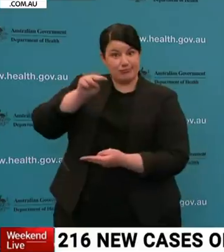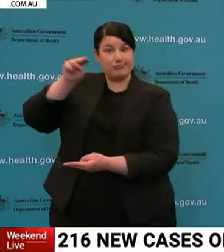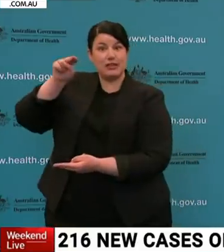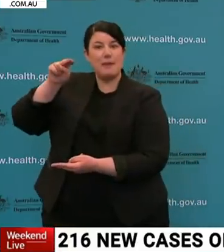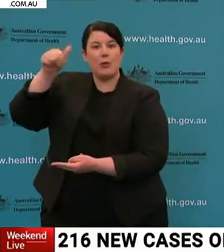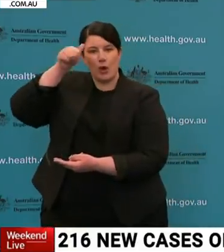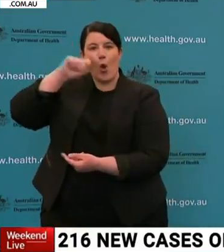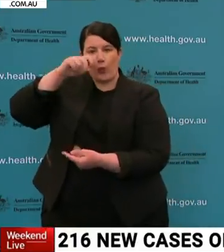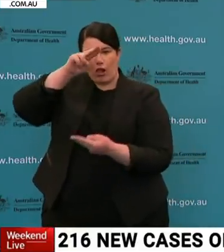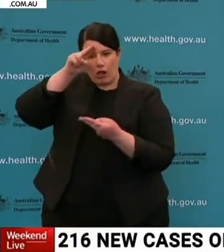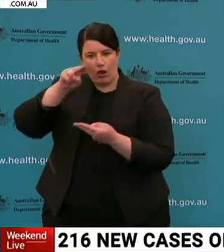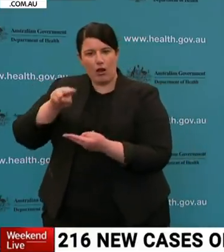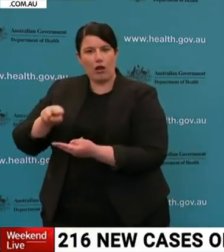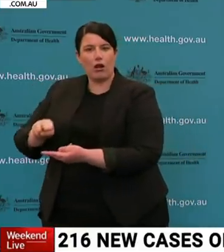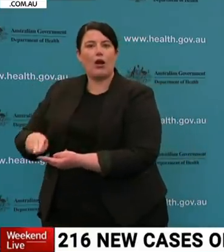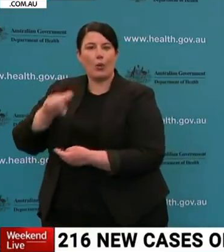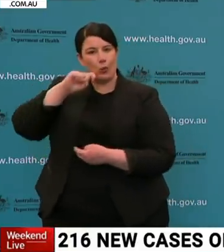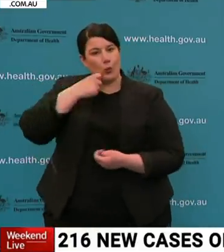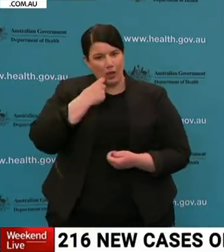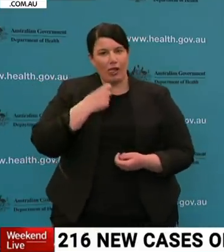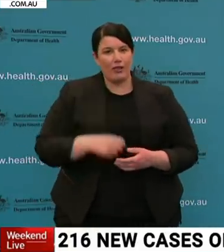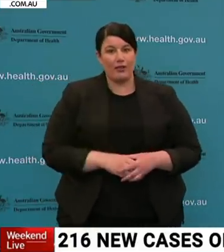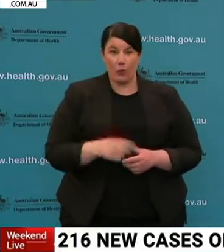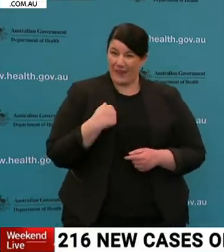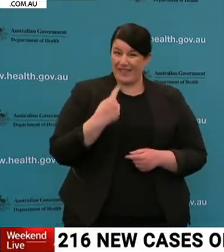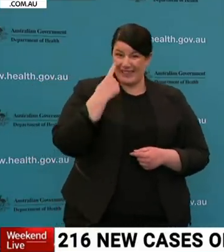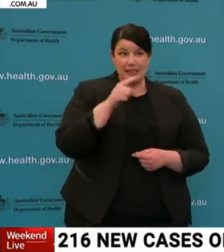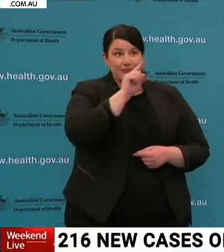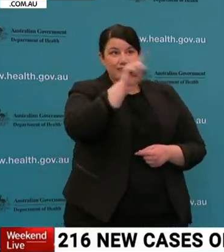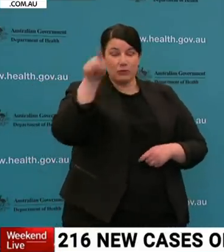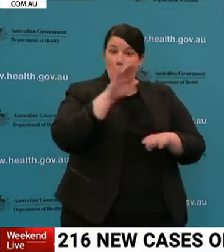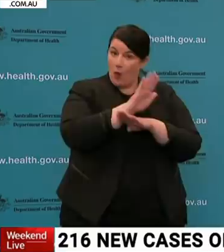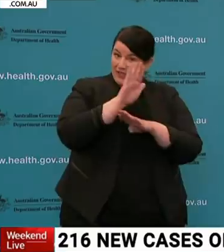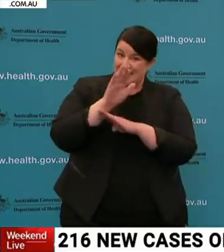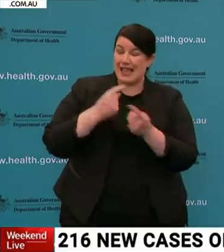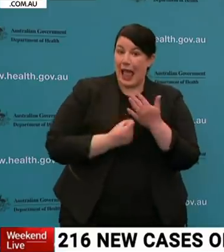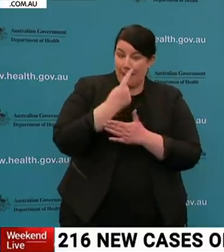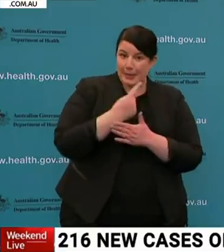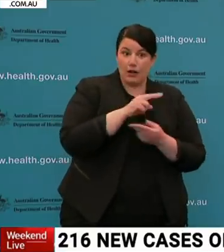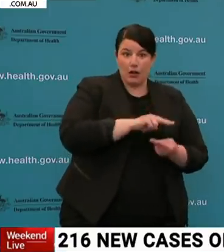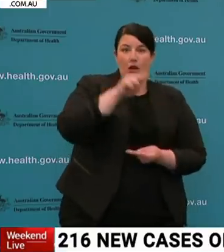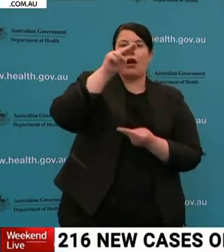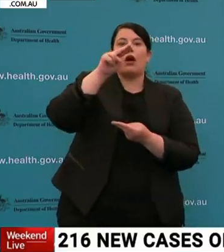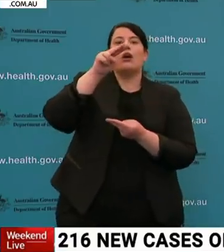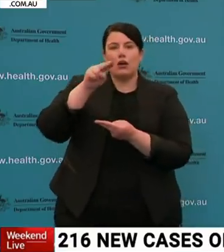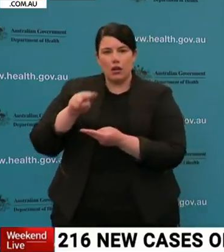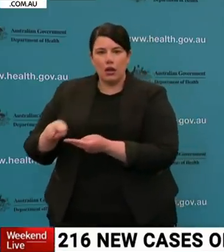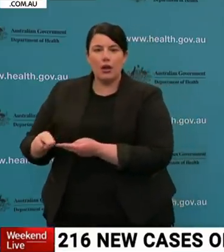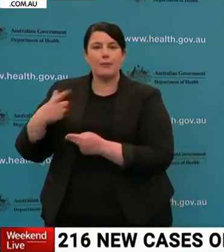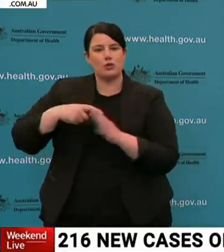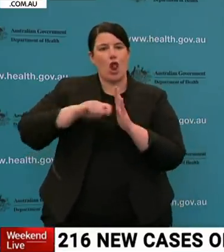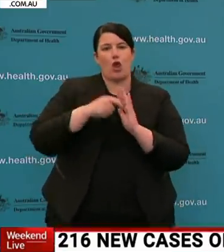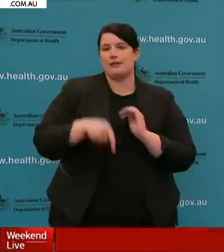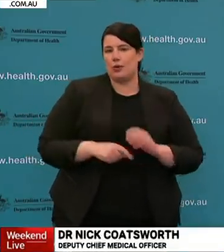plateau. We know that this works. It's worked where there have been second peaks worldwide. It will work in Australia. In terms of the actual numbers that